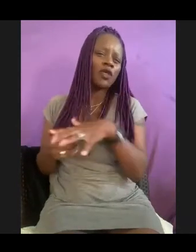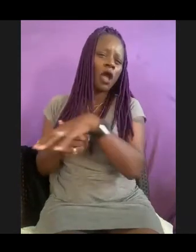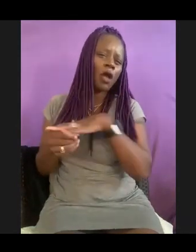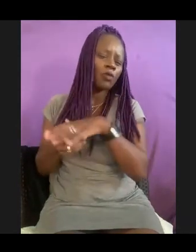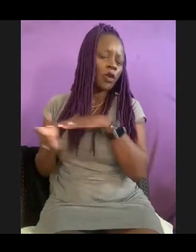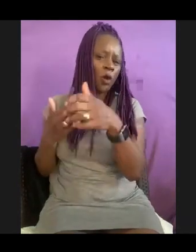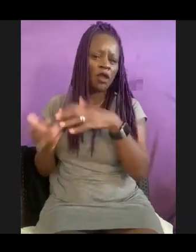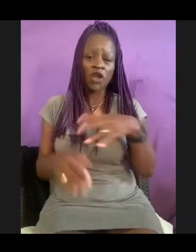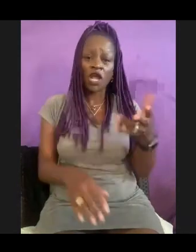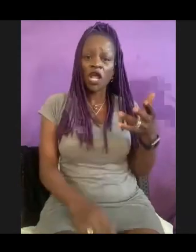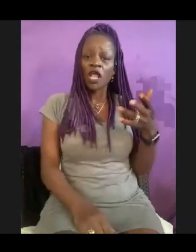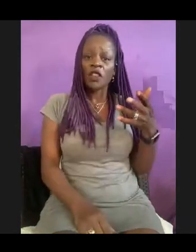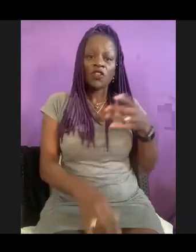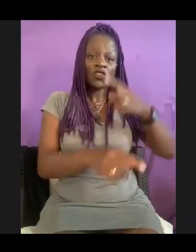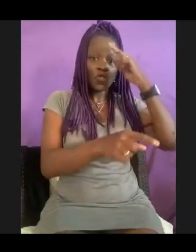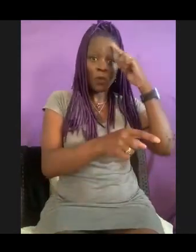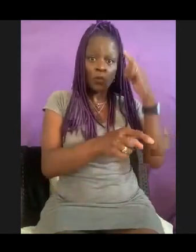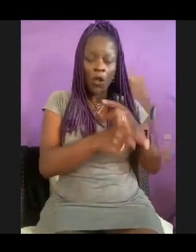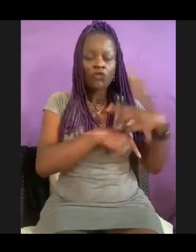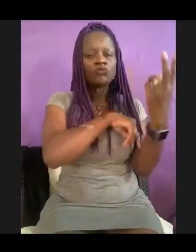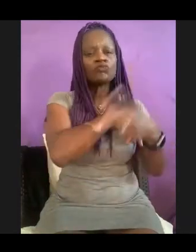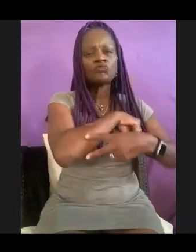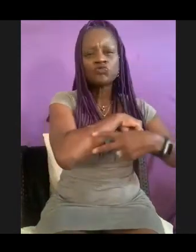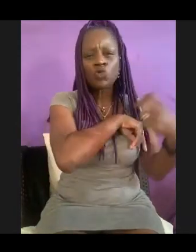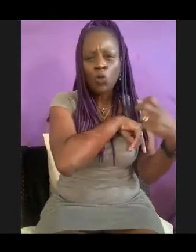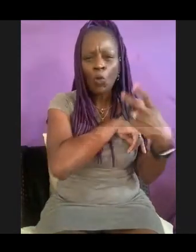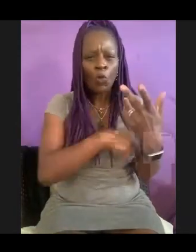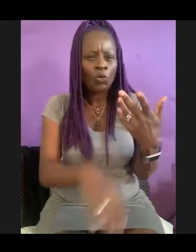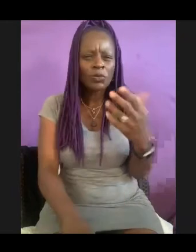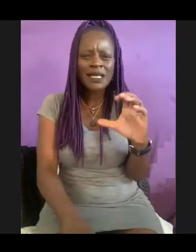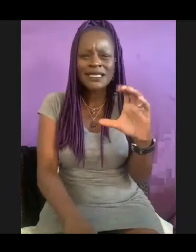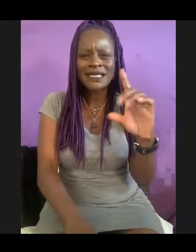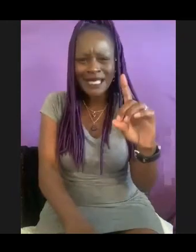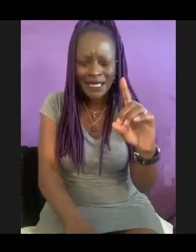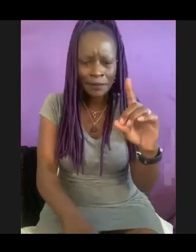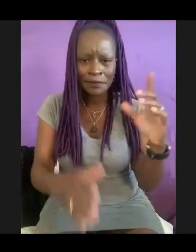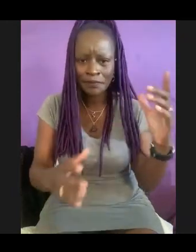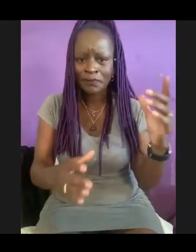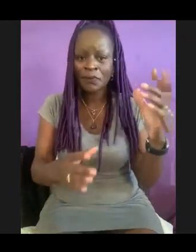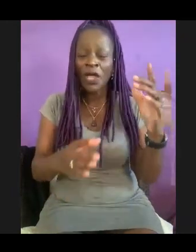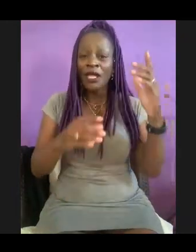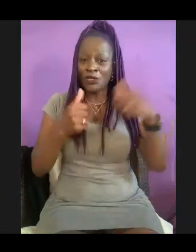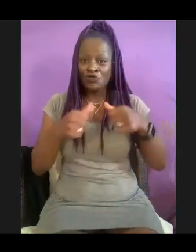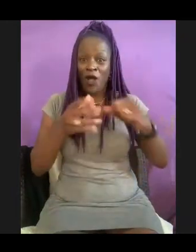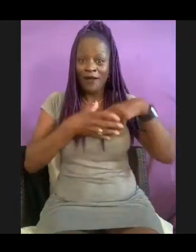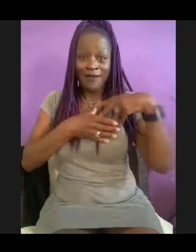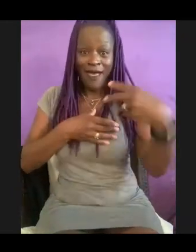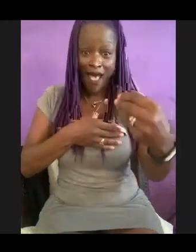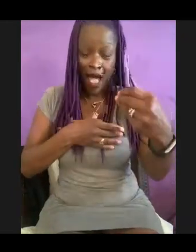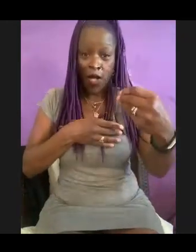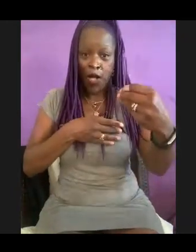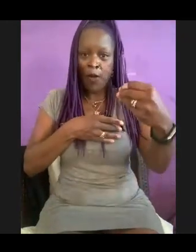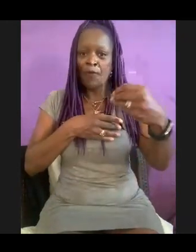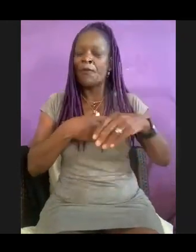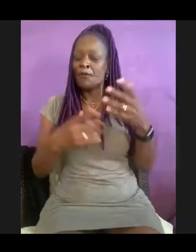The teenager brother shoplifted a CD, and upon reaching the door, the young man